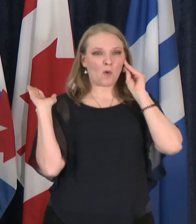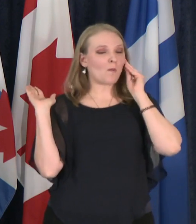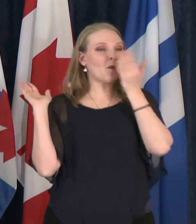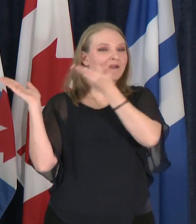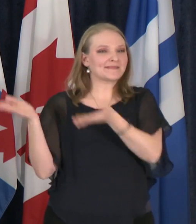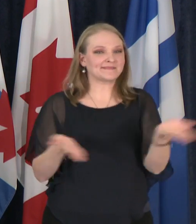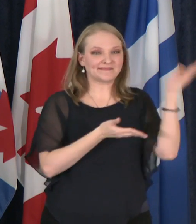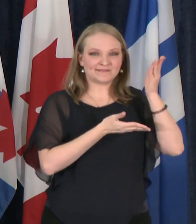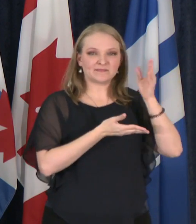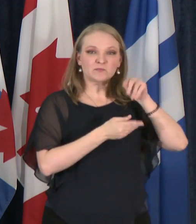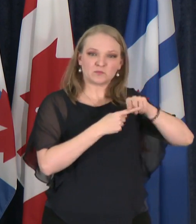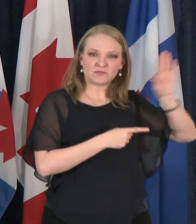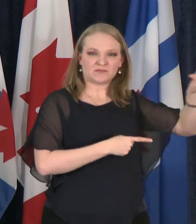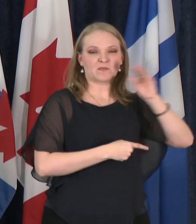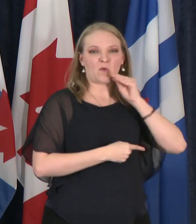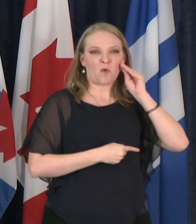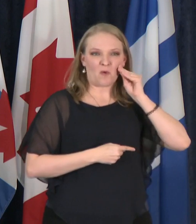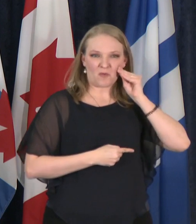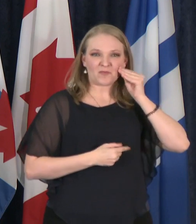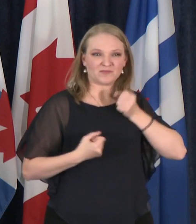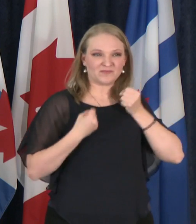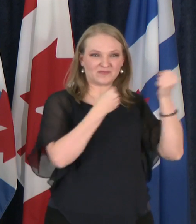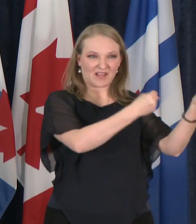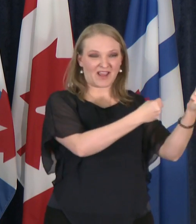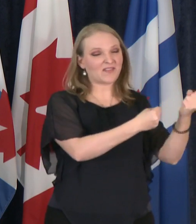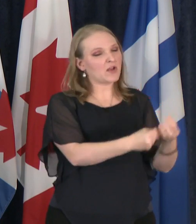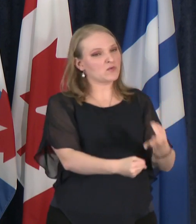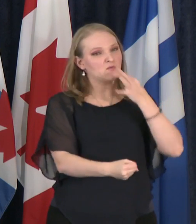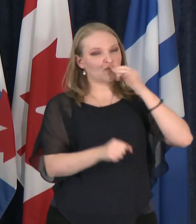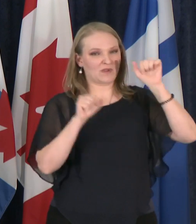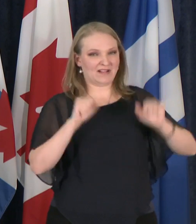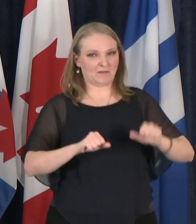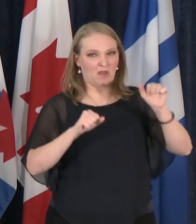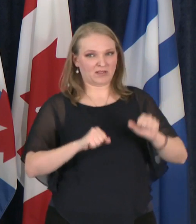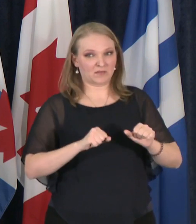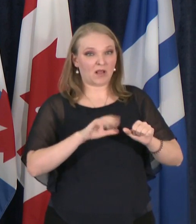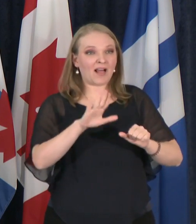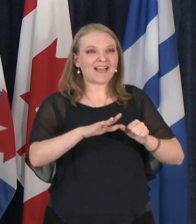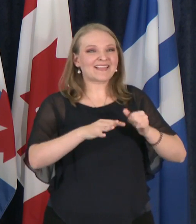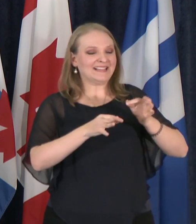as possible and no later than midnight tonight.